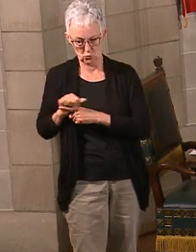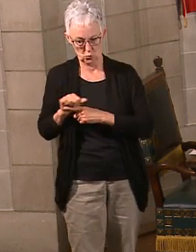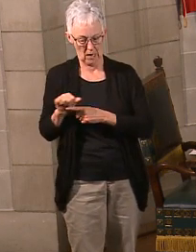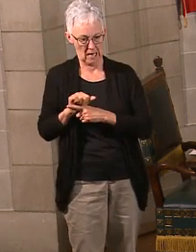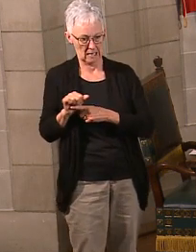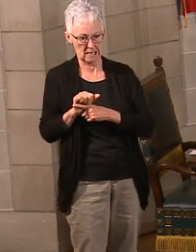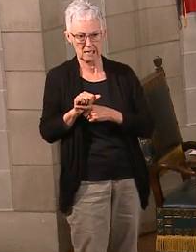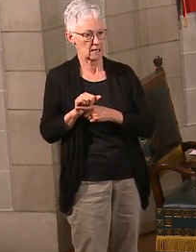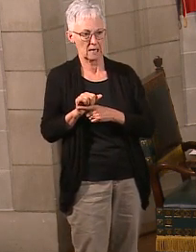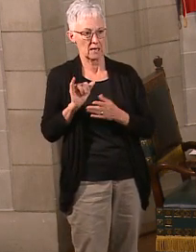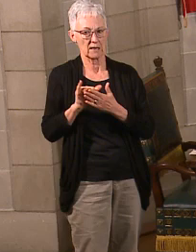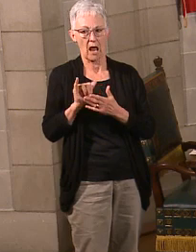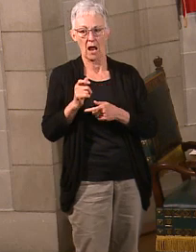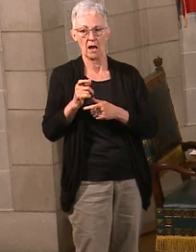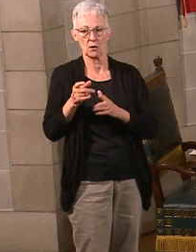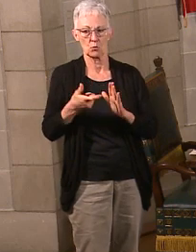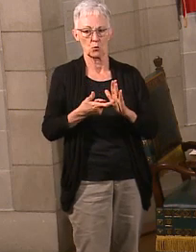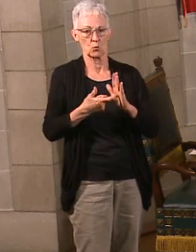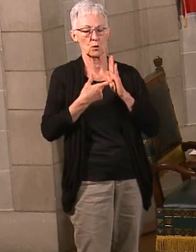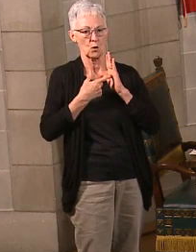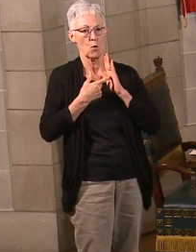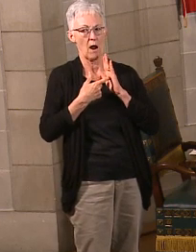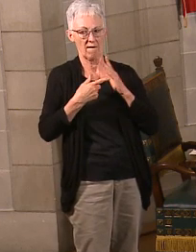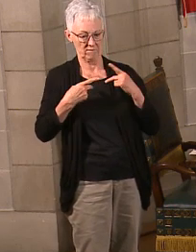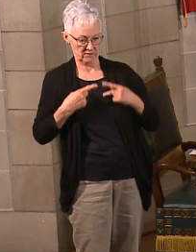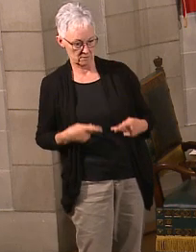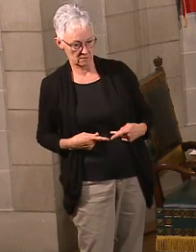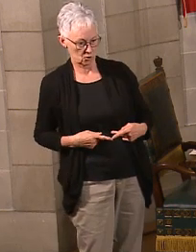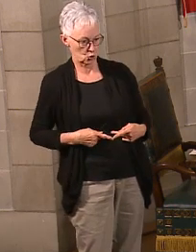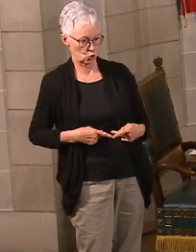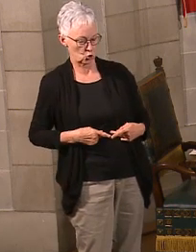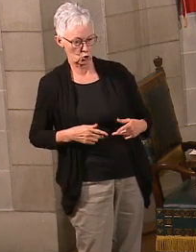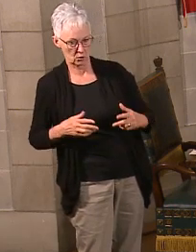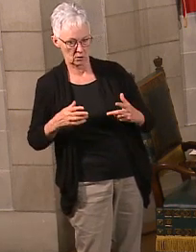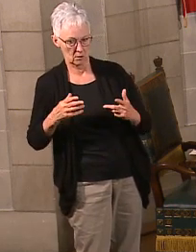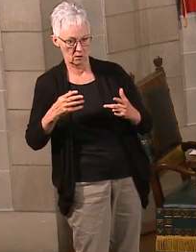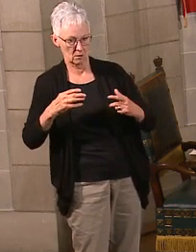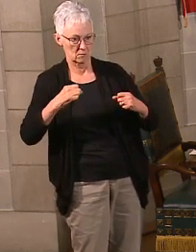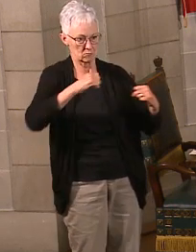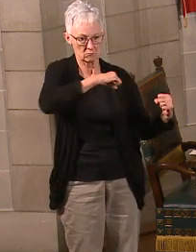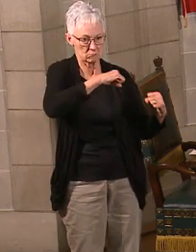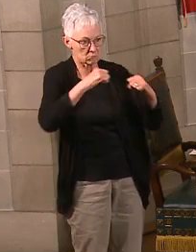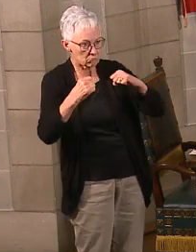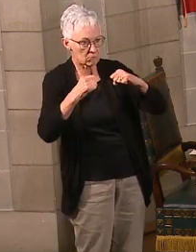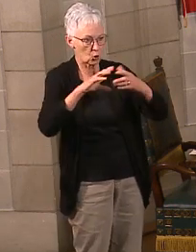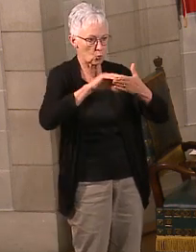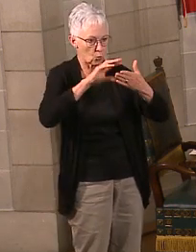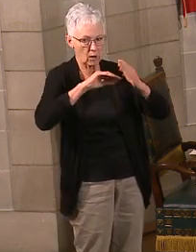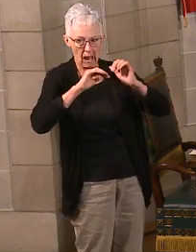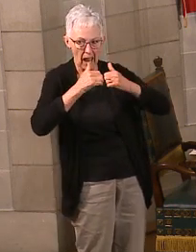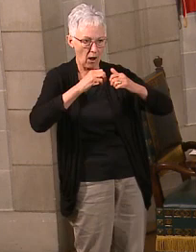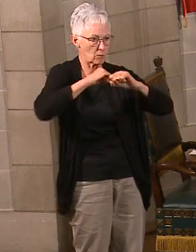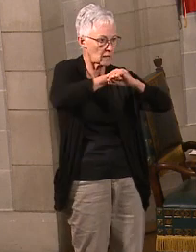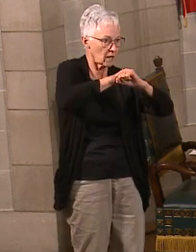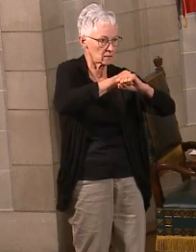that required physical hand-on contact that we felt we could delay and deliver at a different time when it was safer.